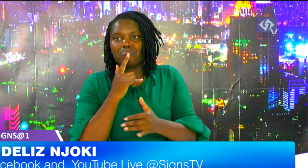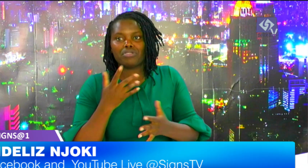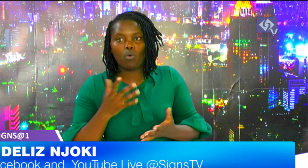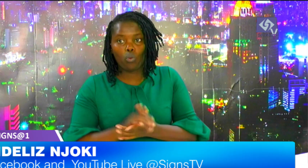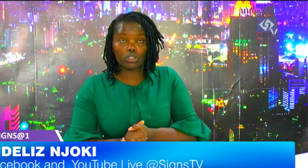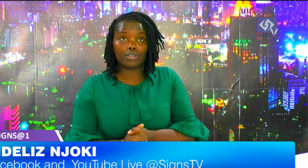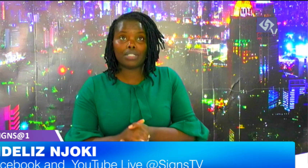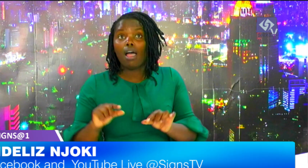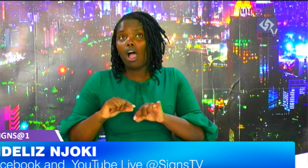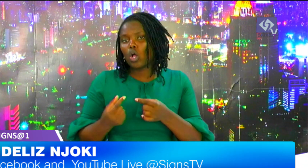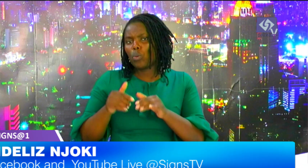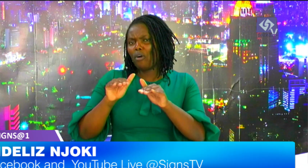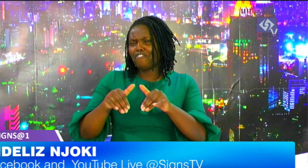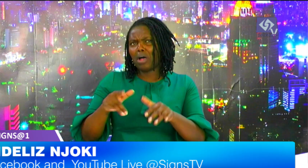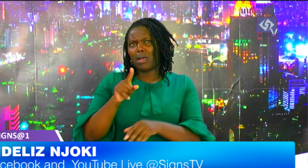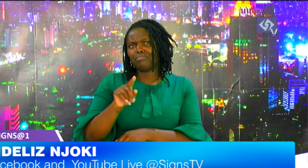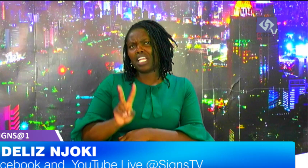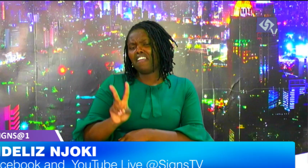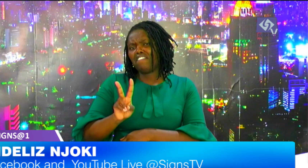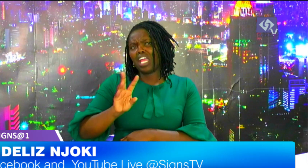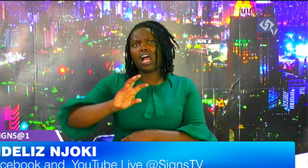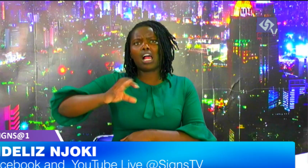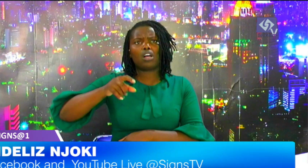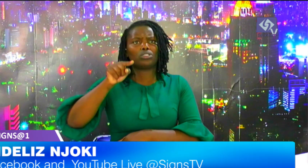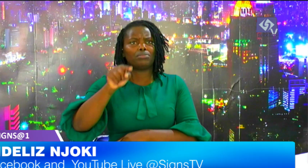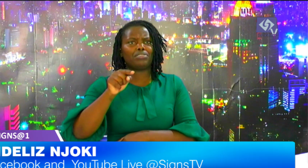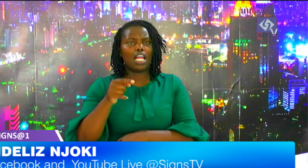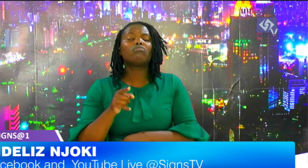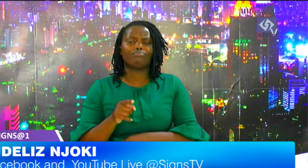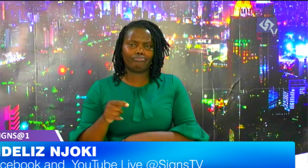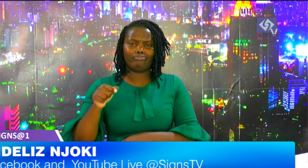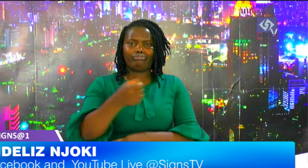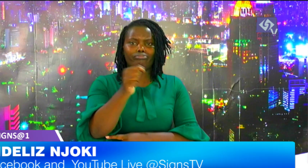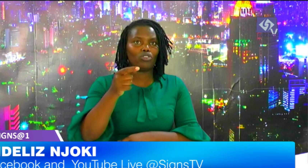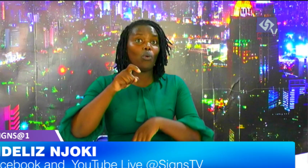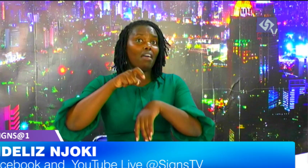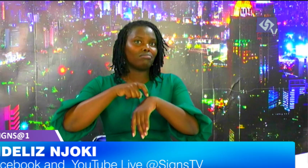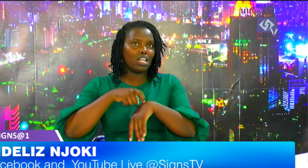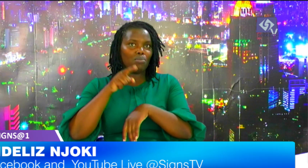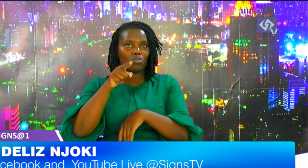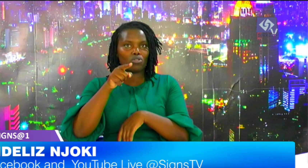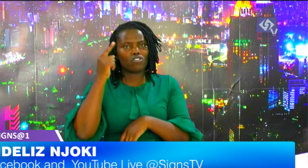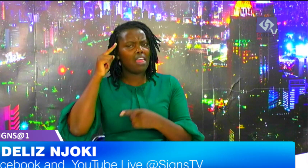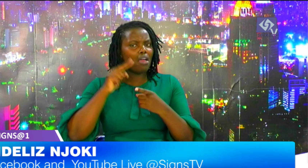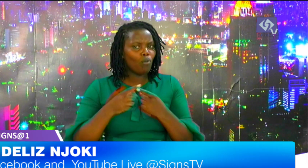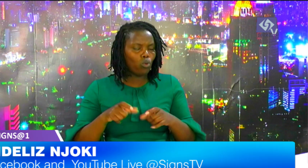job. On to our next news item. A group of farmers from Vihiga County have